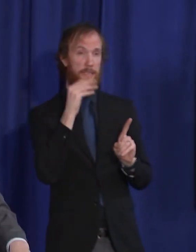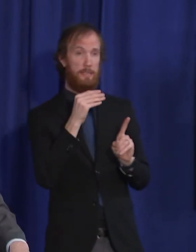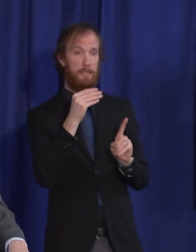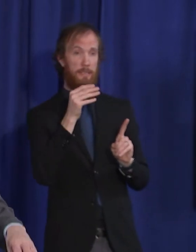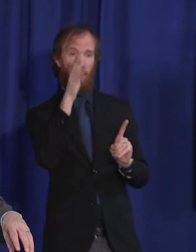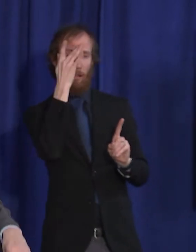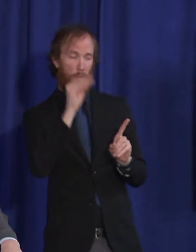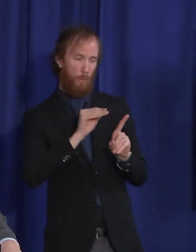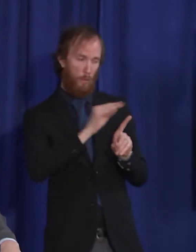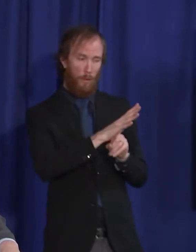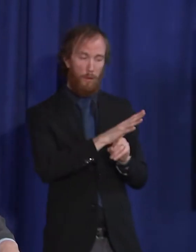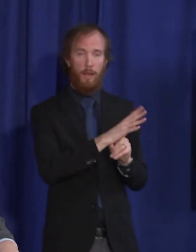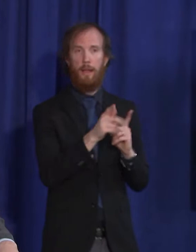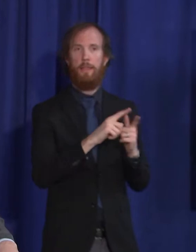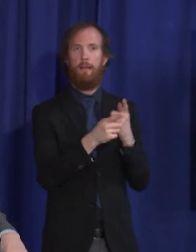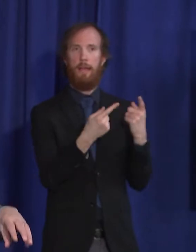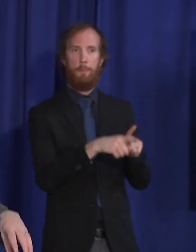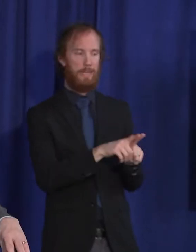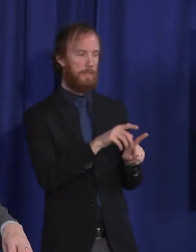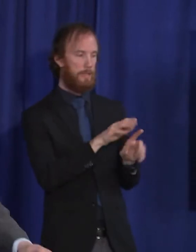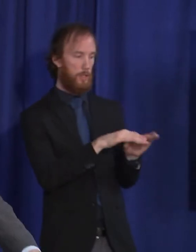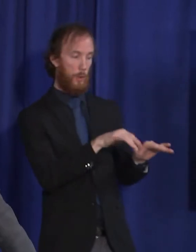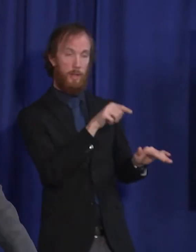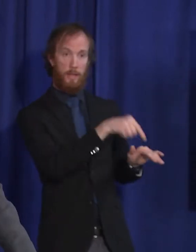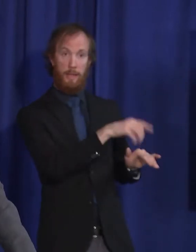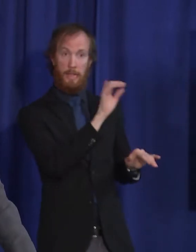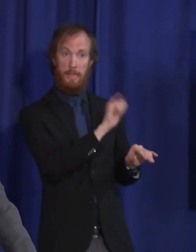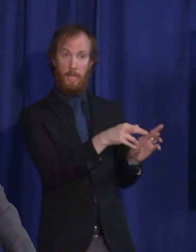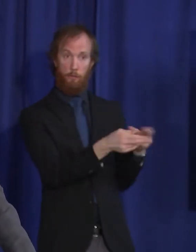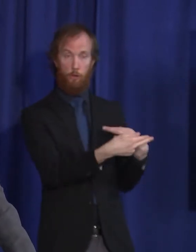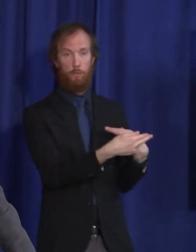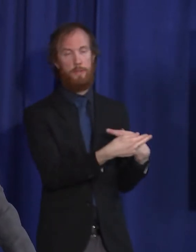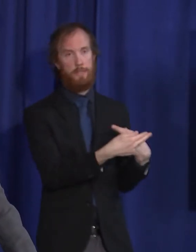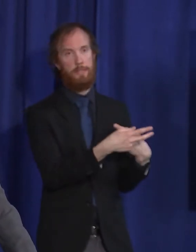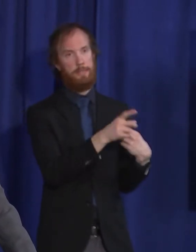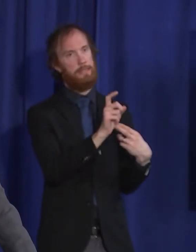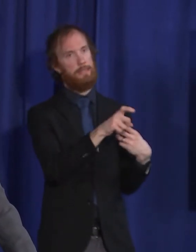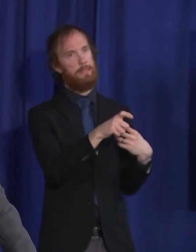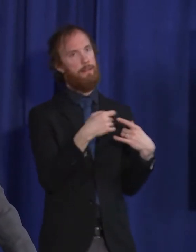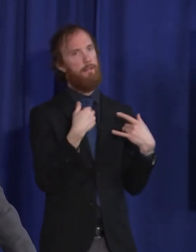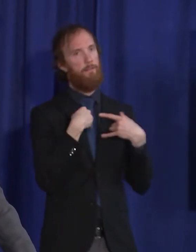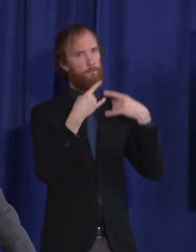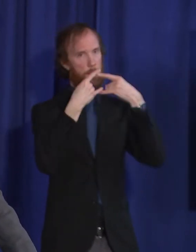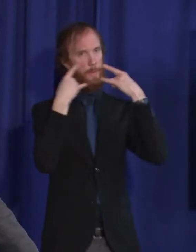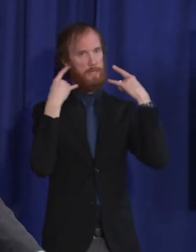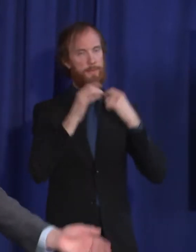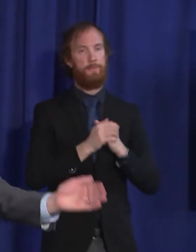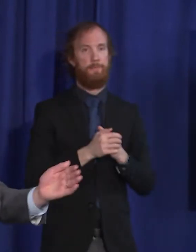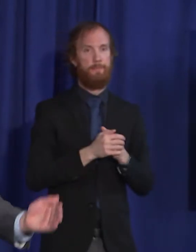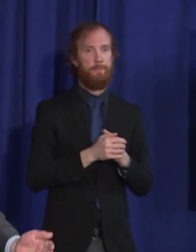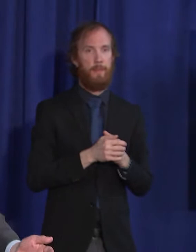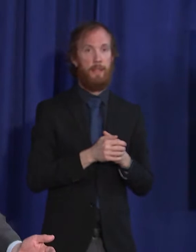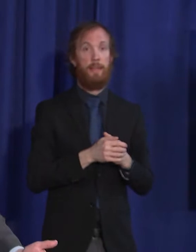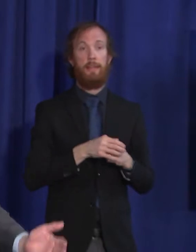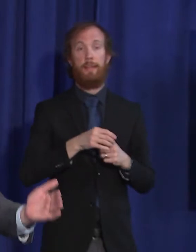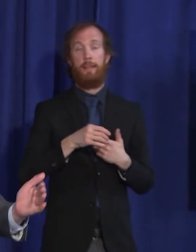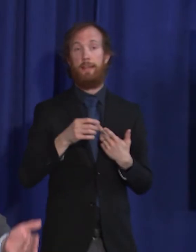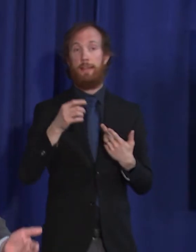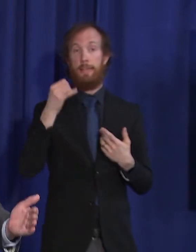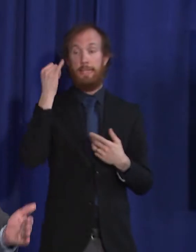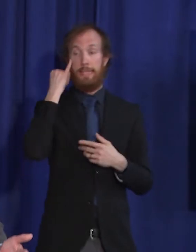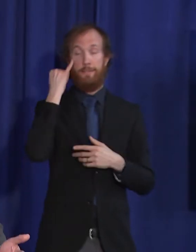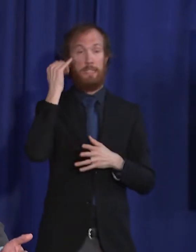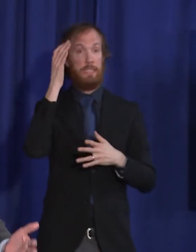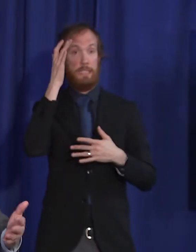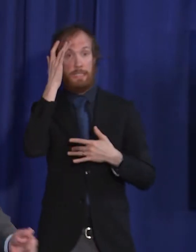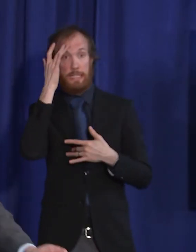do require children in that classroom, if they're not quarantined, to be masked. And then children that come back after their 5th day have